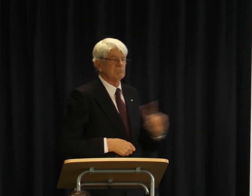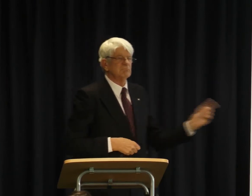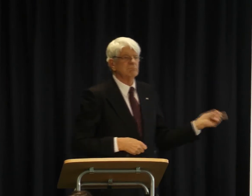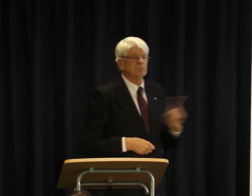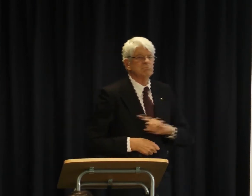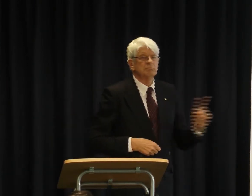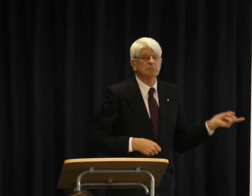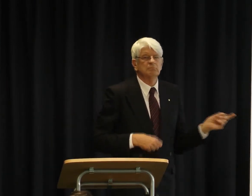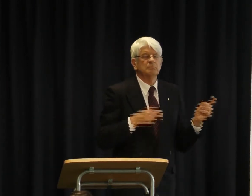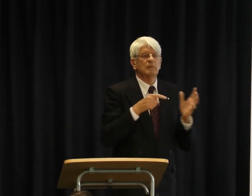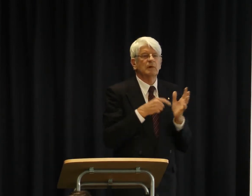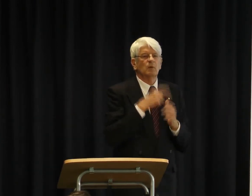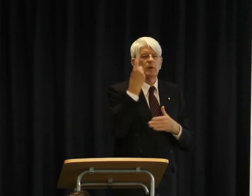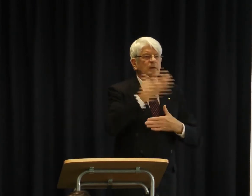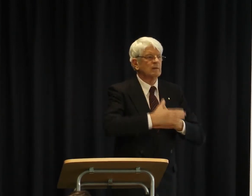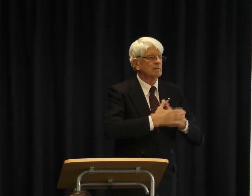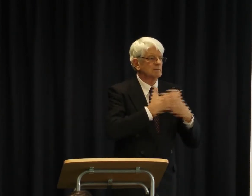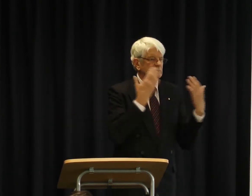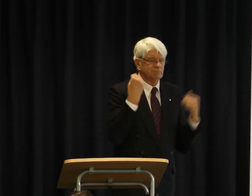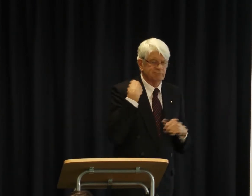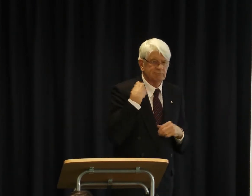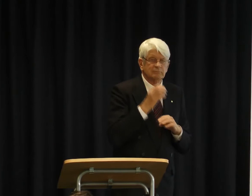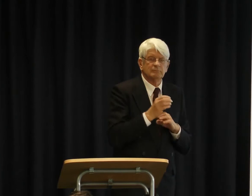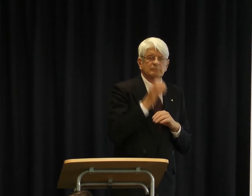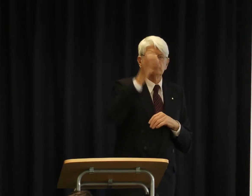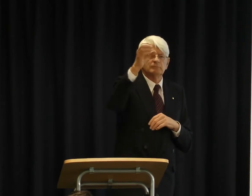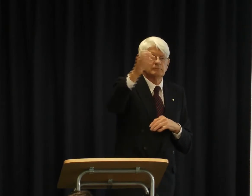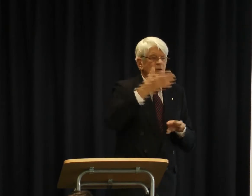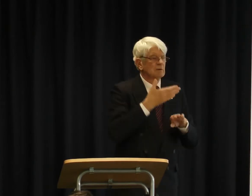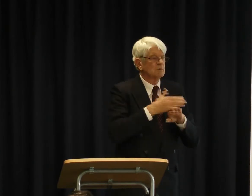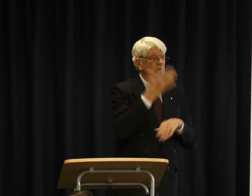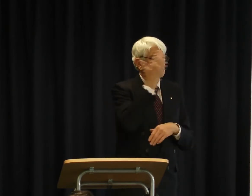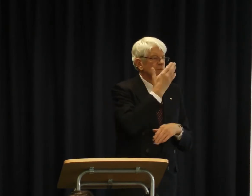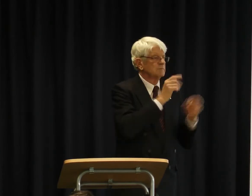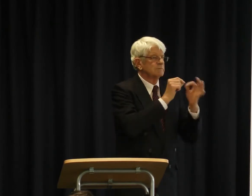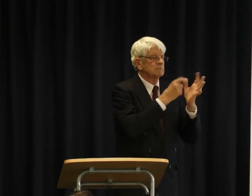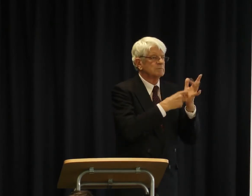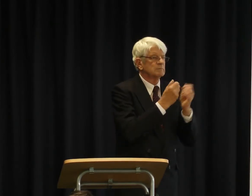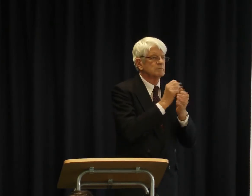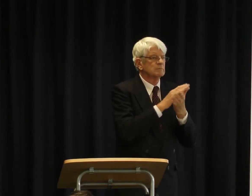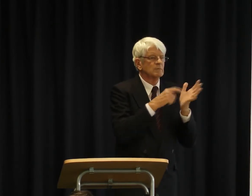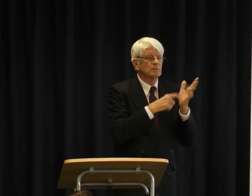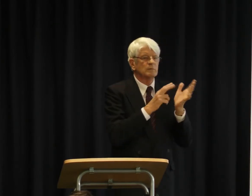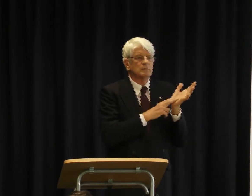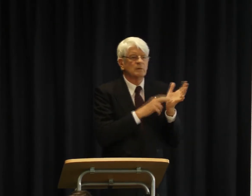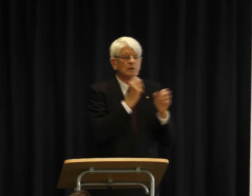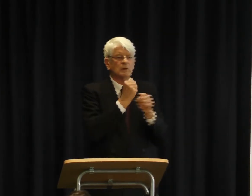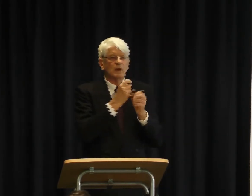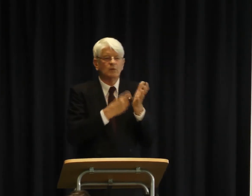we travelled from Paran to the school every day. I remember one particular day, I found out that John would be going to a new school.